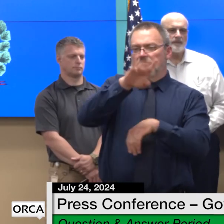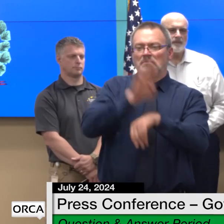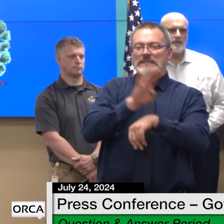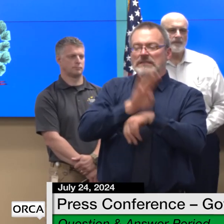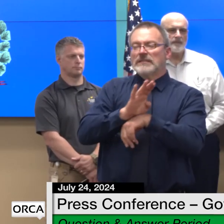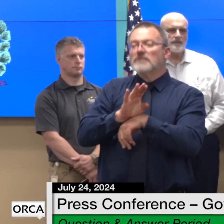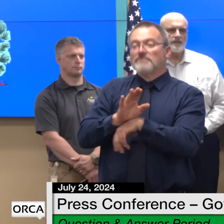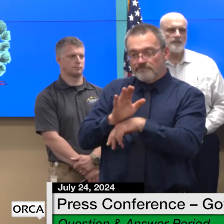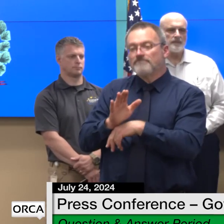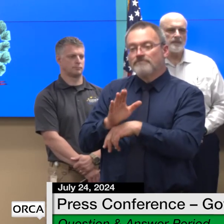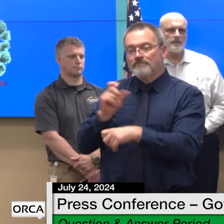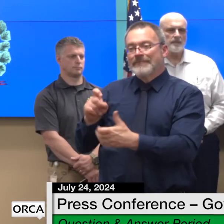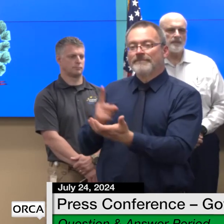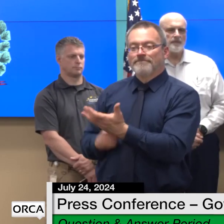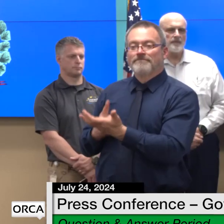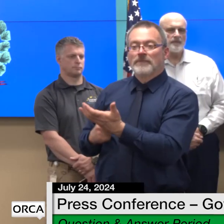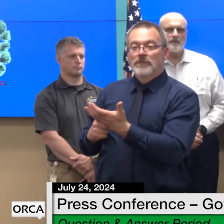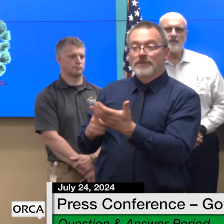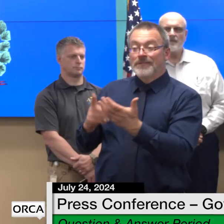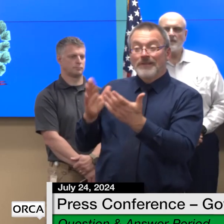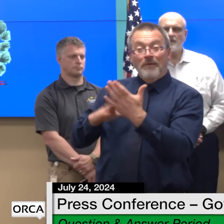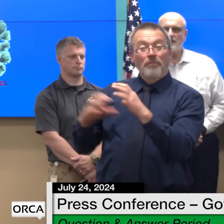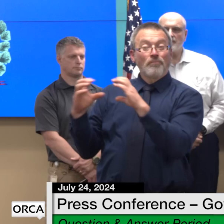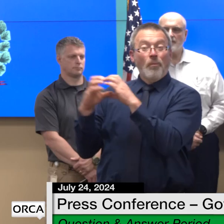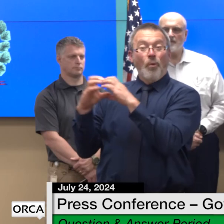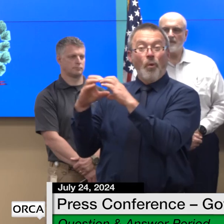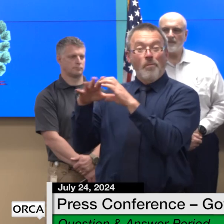of the mobile homes as well,